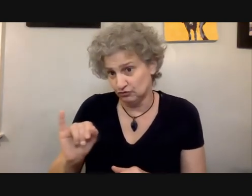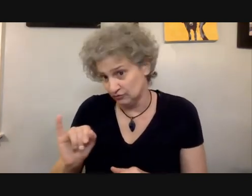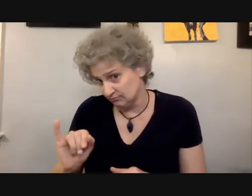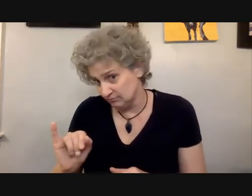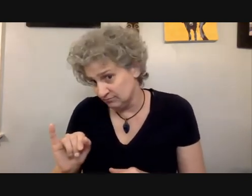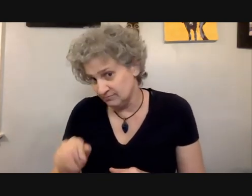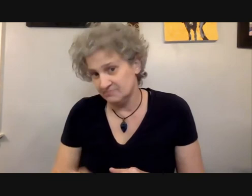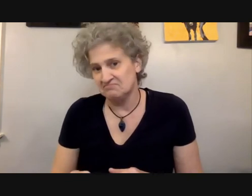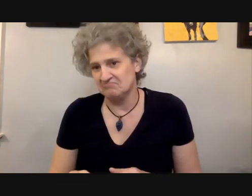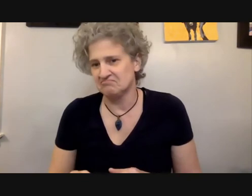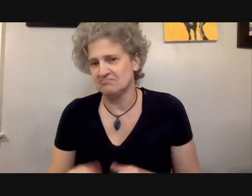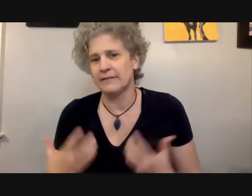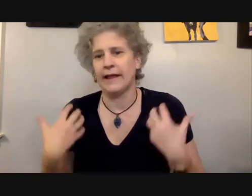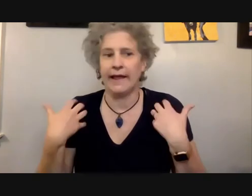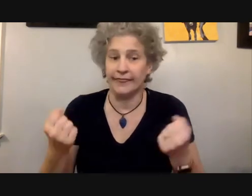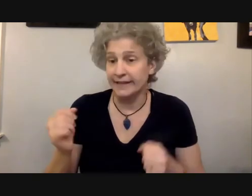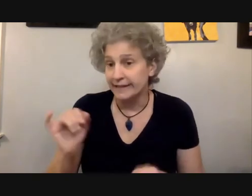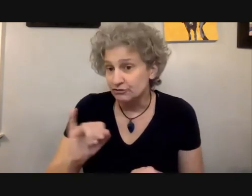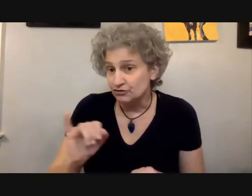on the context of what you're talking about.